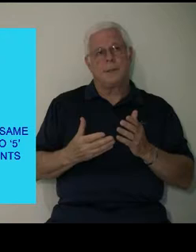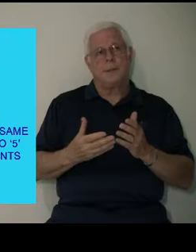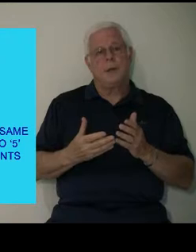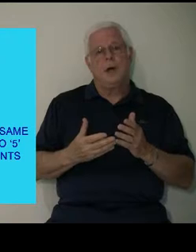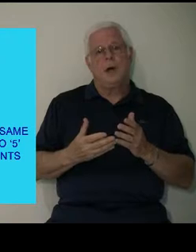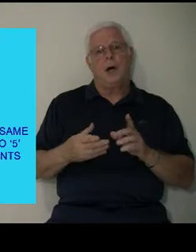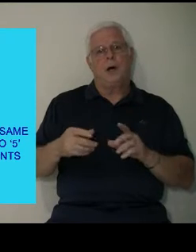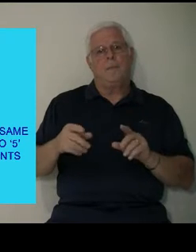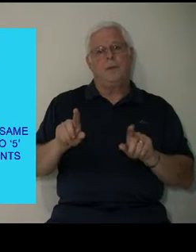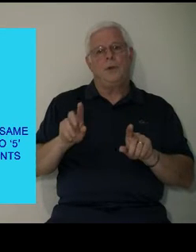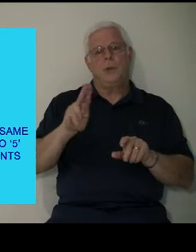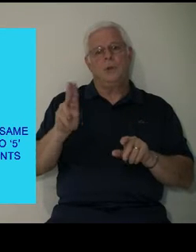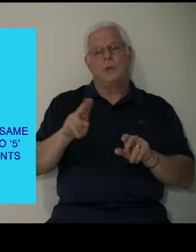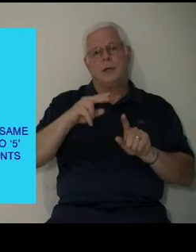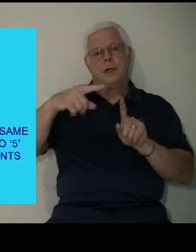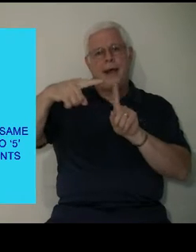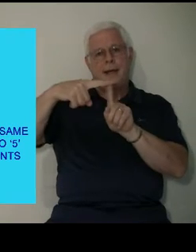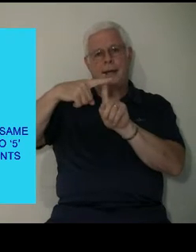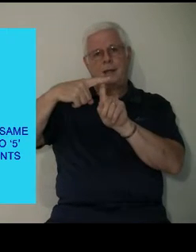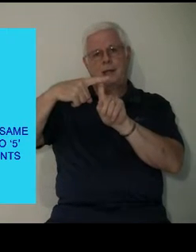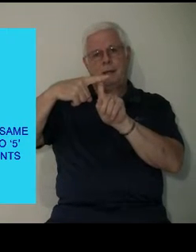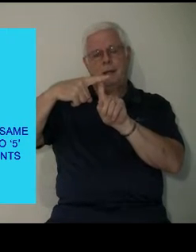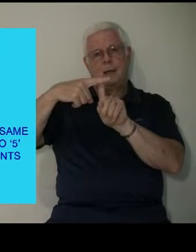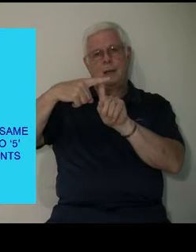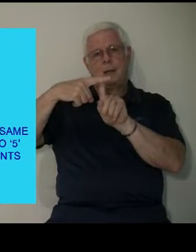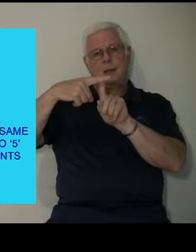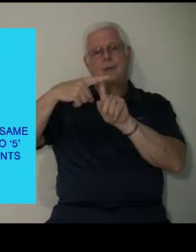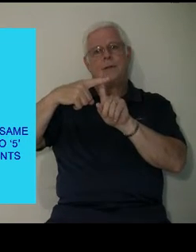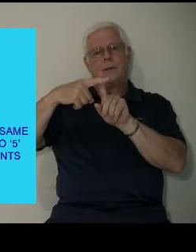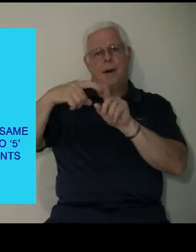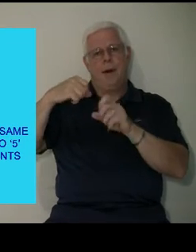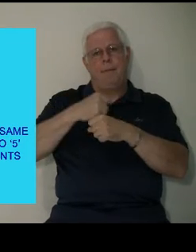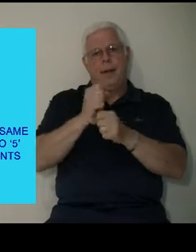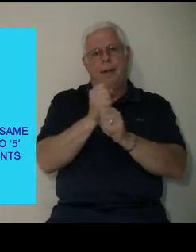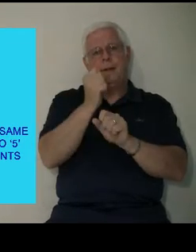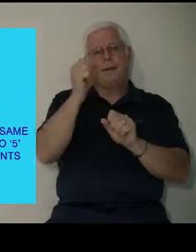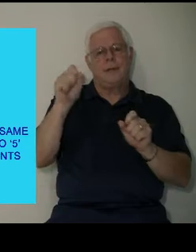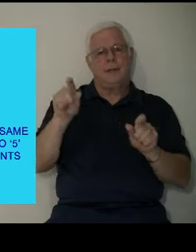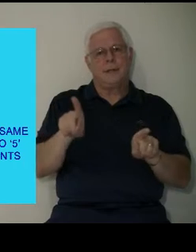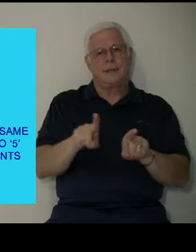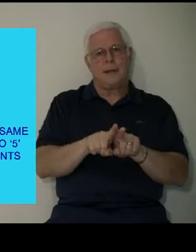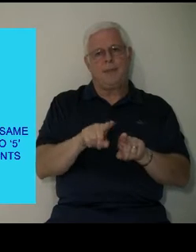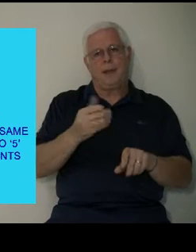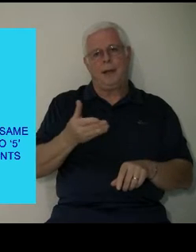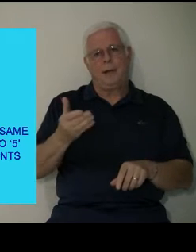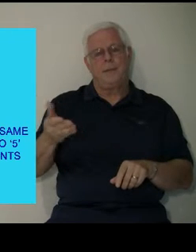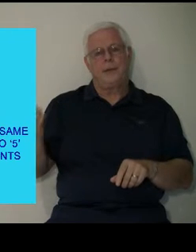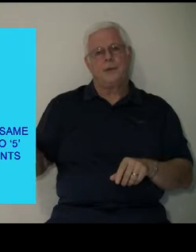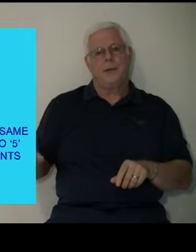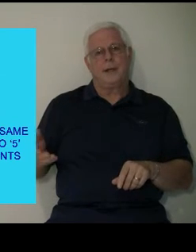to use concatenation to make the same thing. So you can